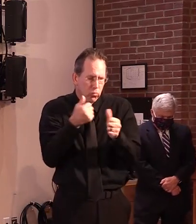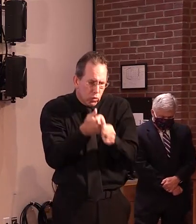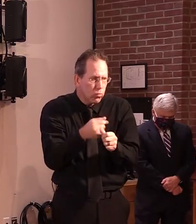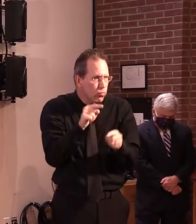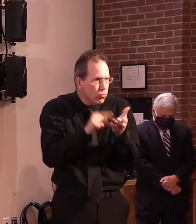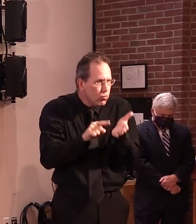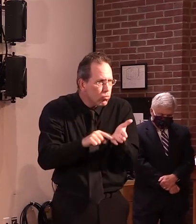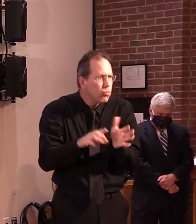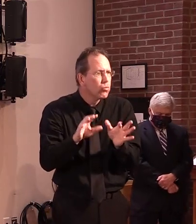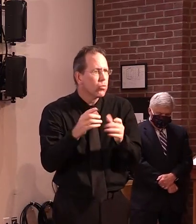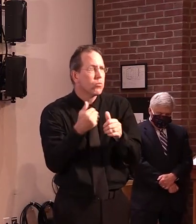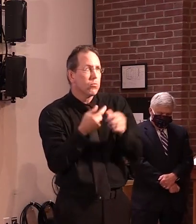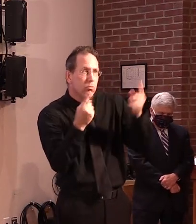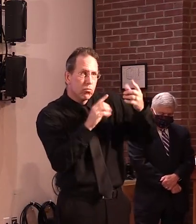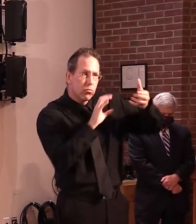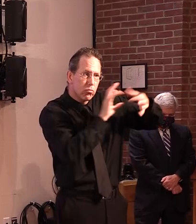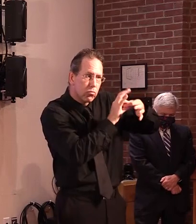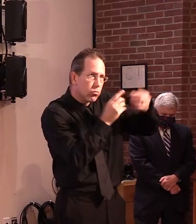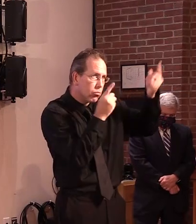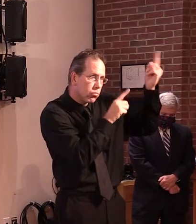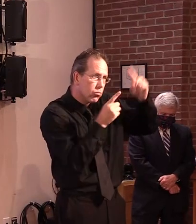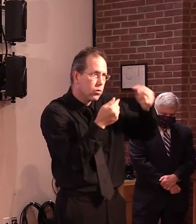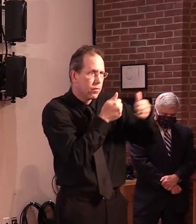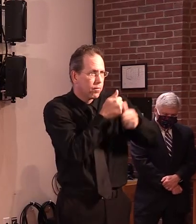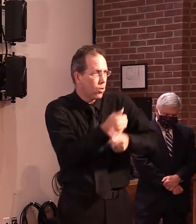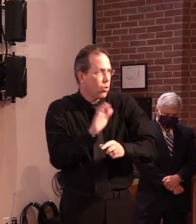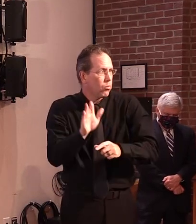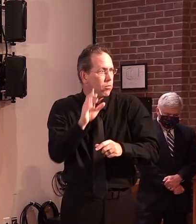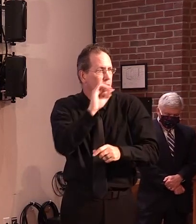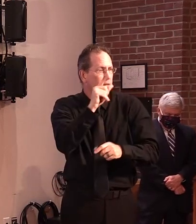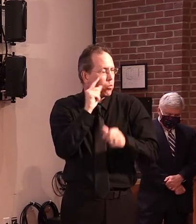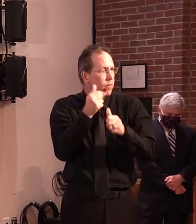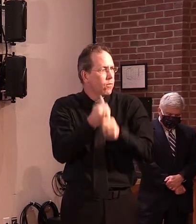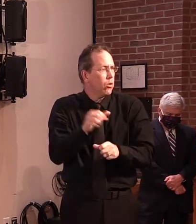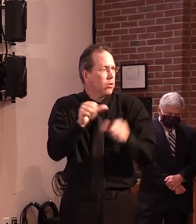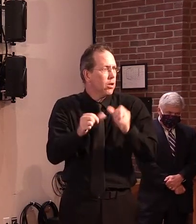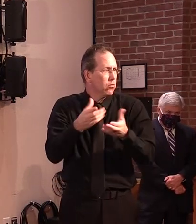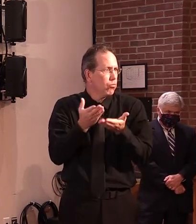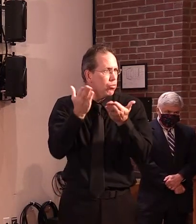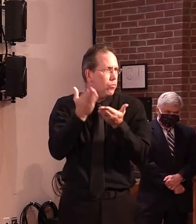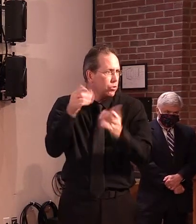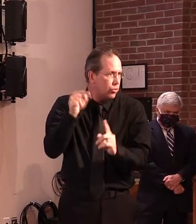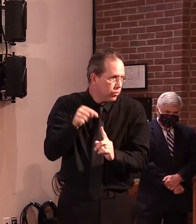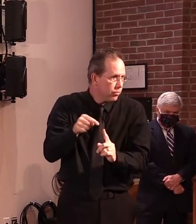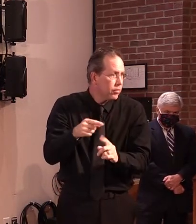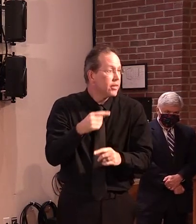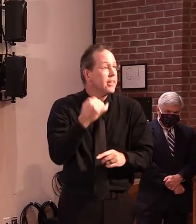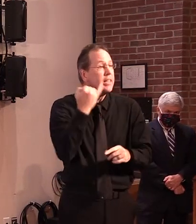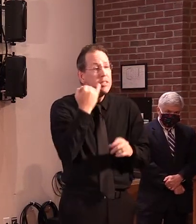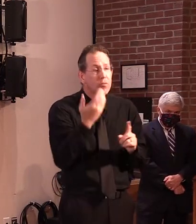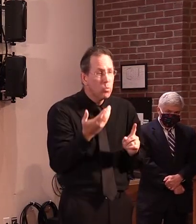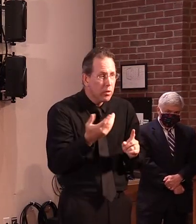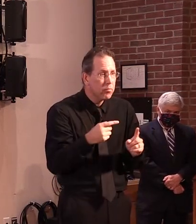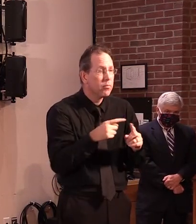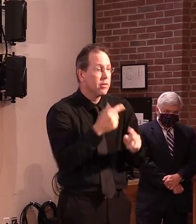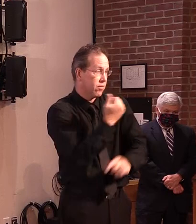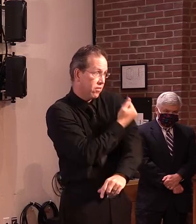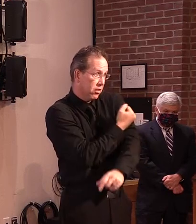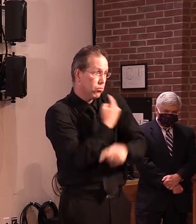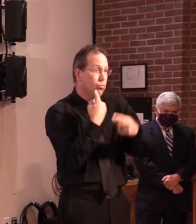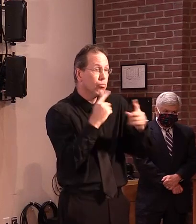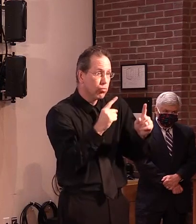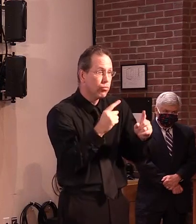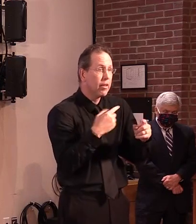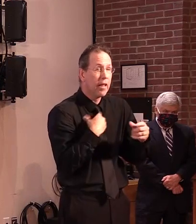my experience and what I'm seeing, if there's a vaccine, which I'm fairly certain there will be, that's safe and